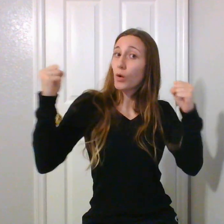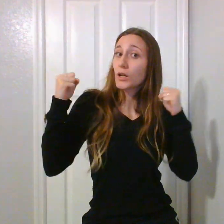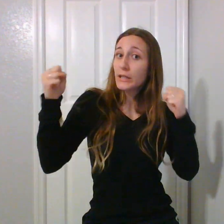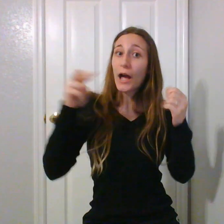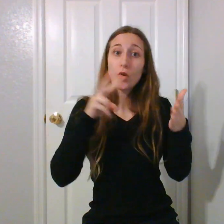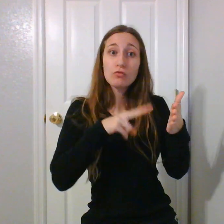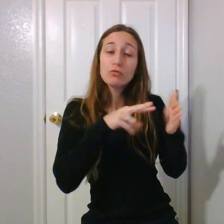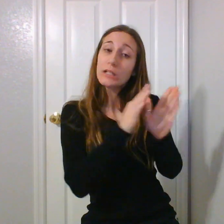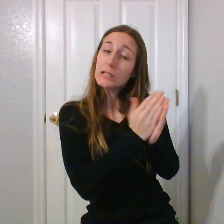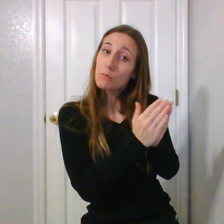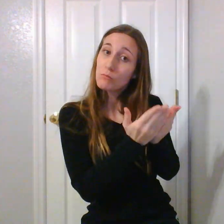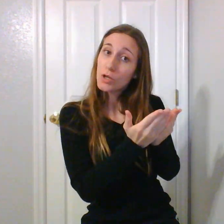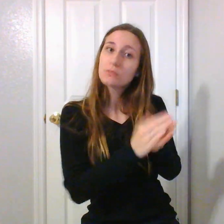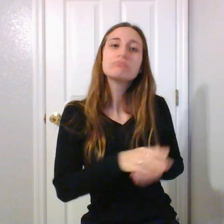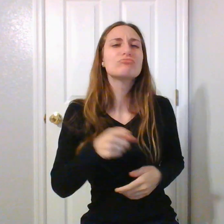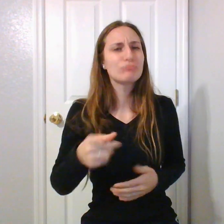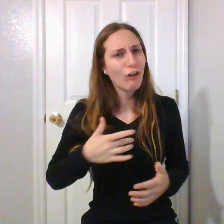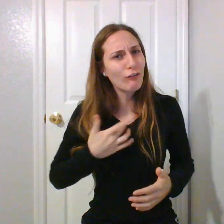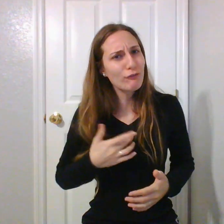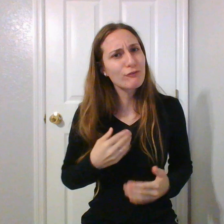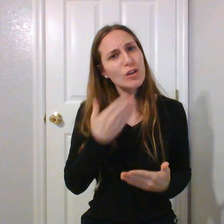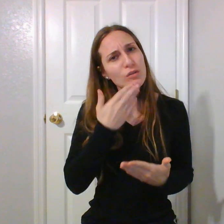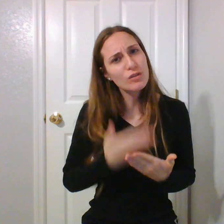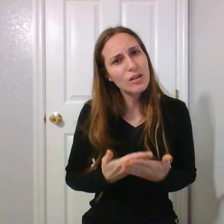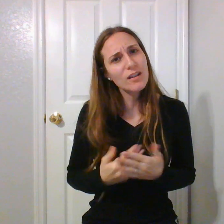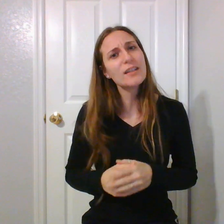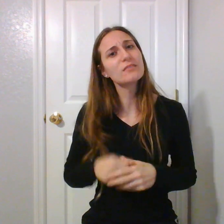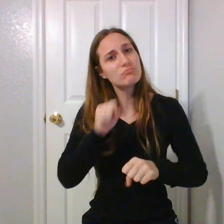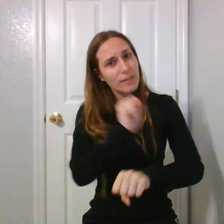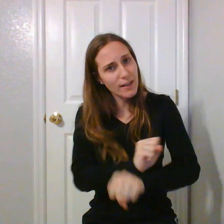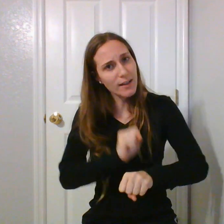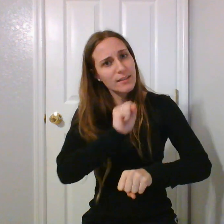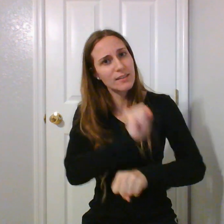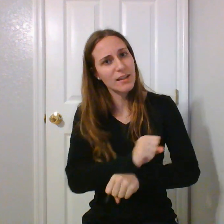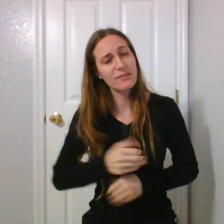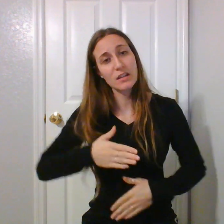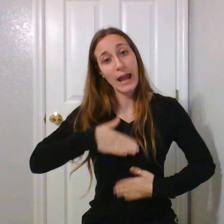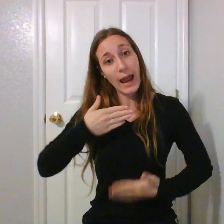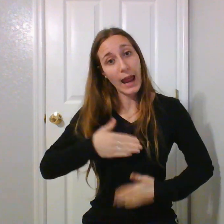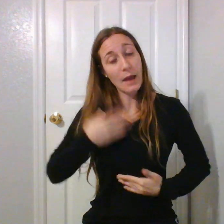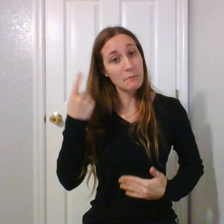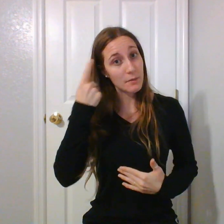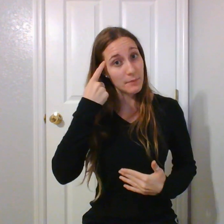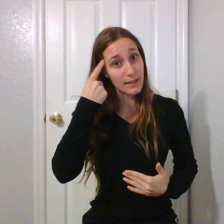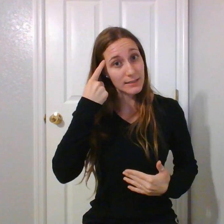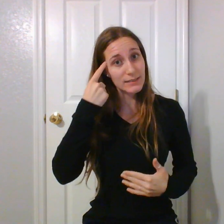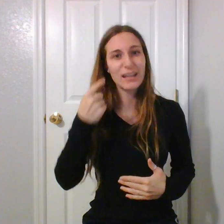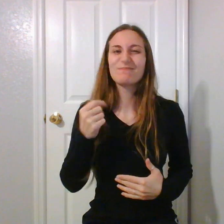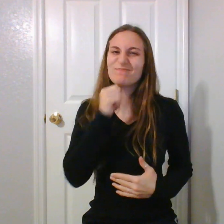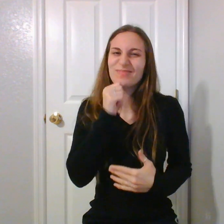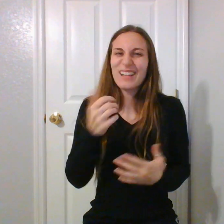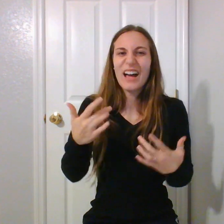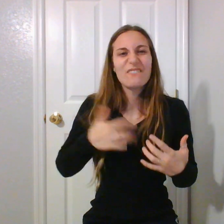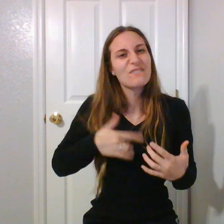it'll make you feel good and productive and get you in a happy mindset rather than feeling like a zombie in the morning so the ninth